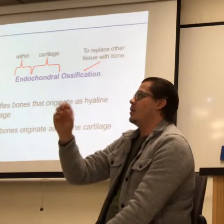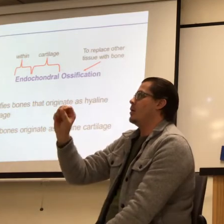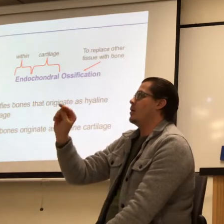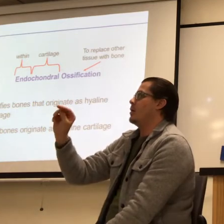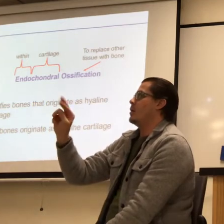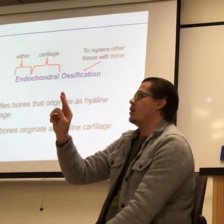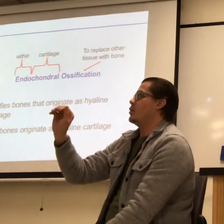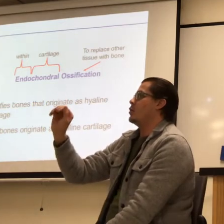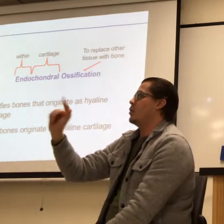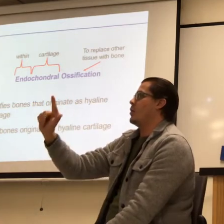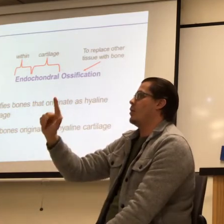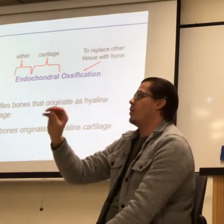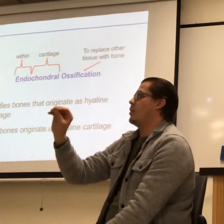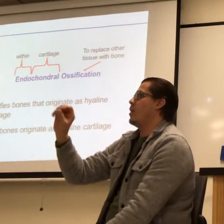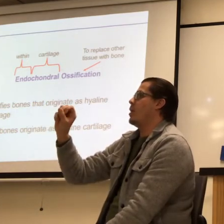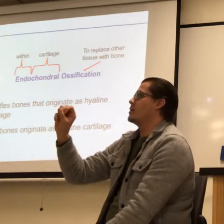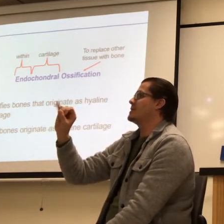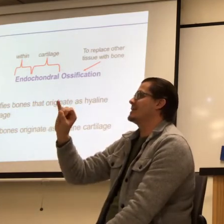Endochondral